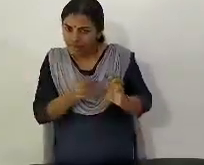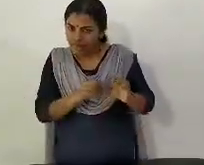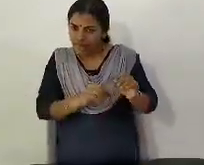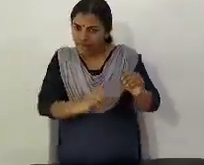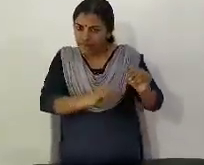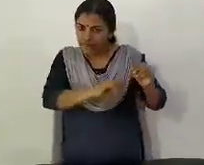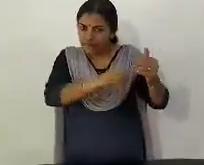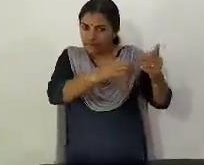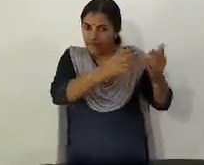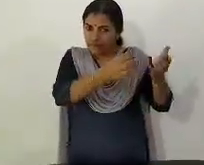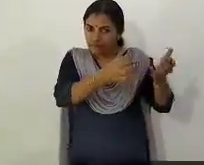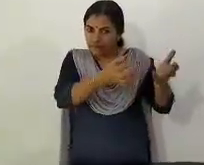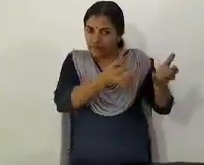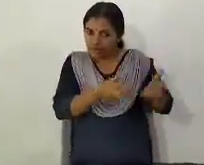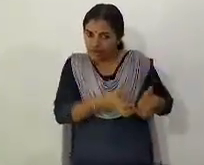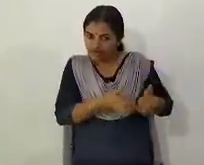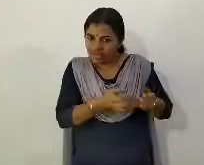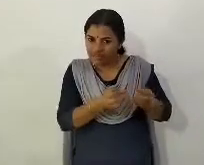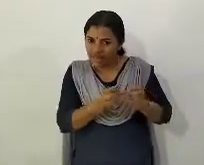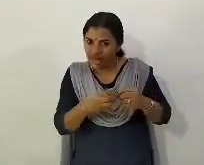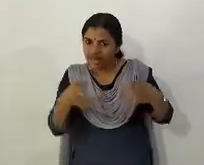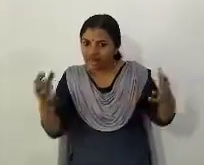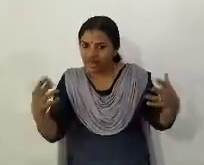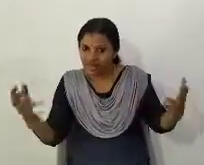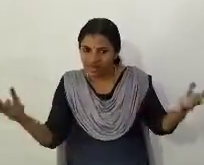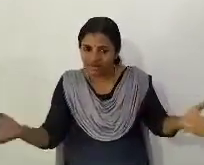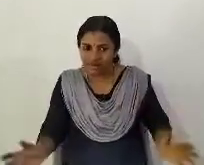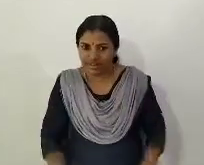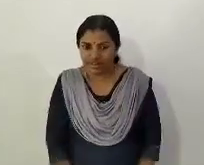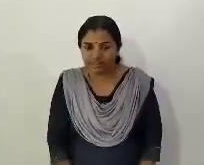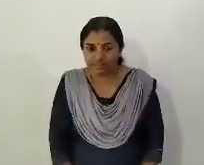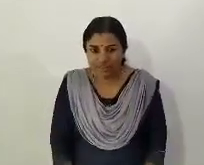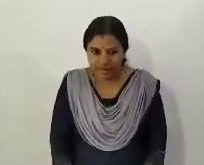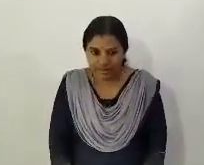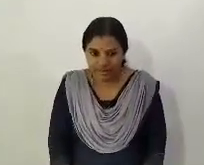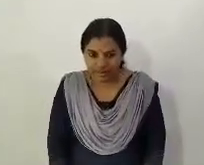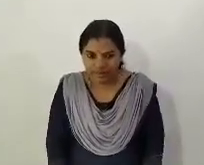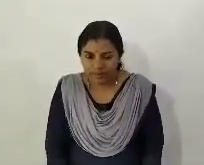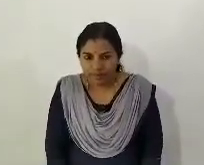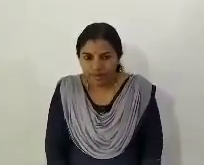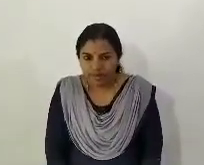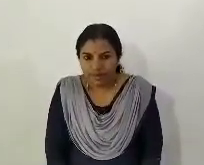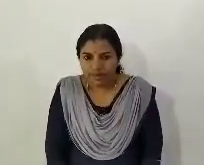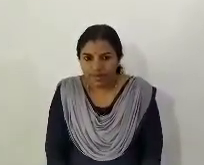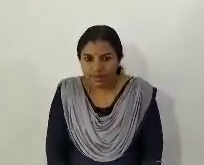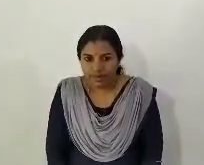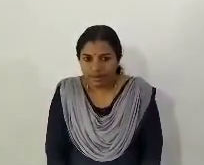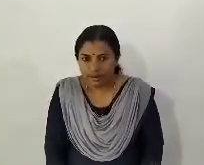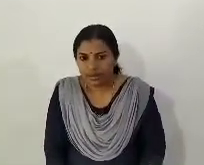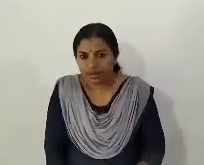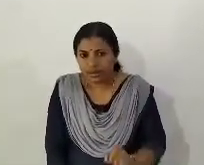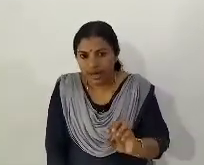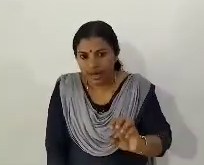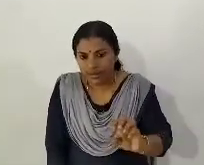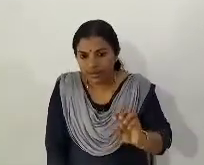the neighboring pixel and enlarging it. Means the